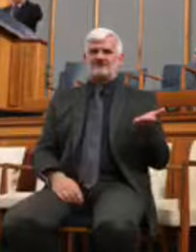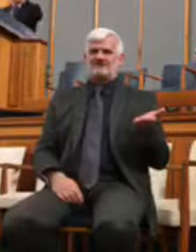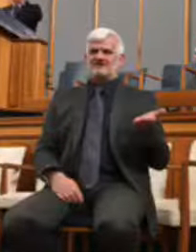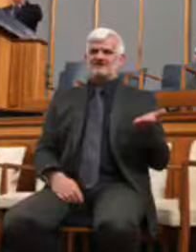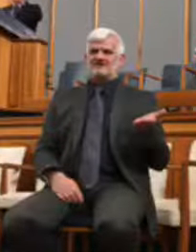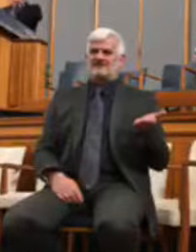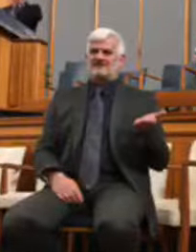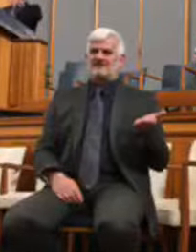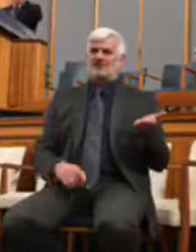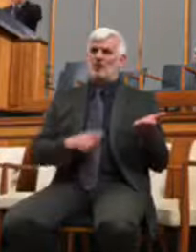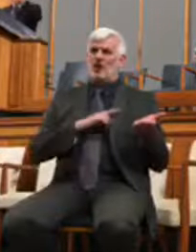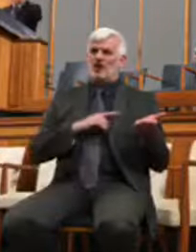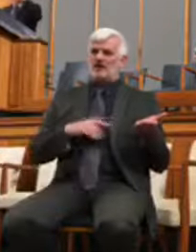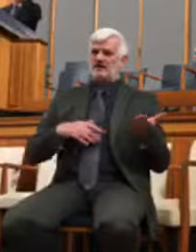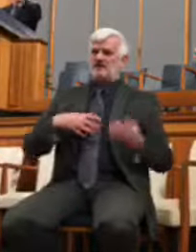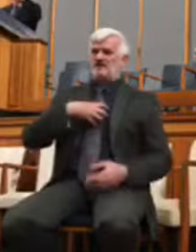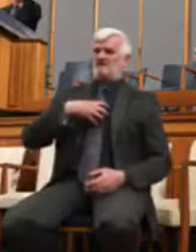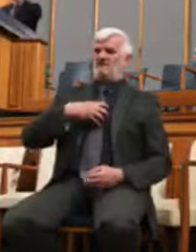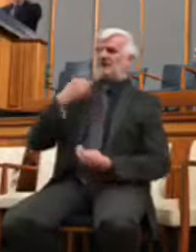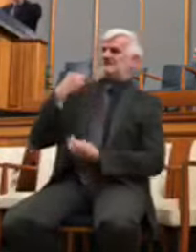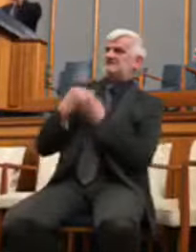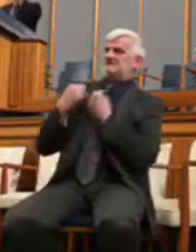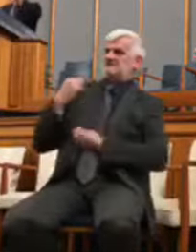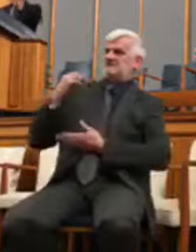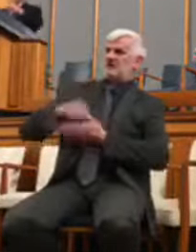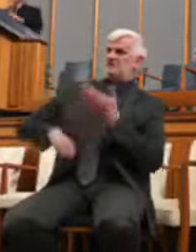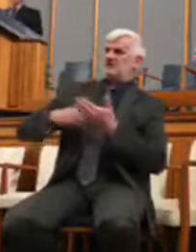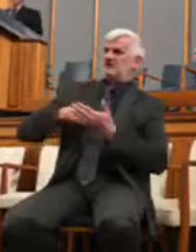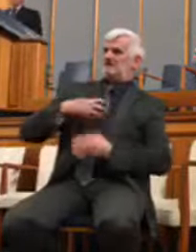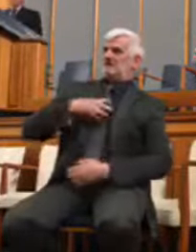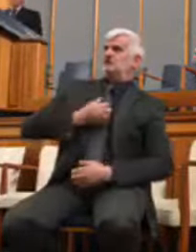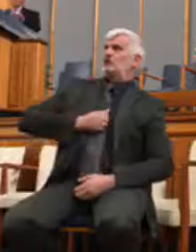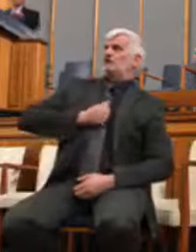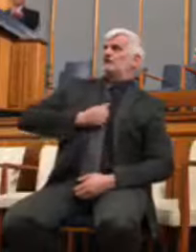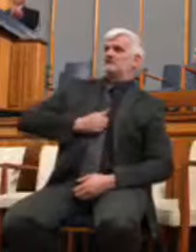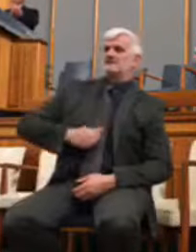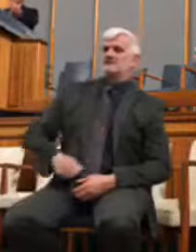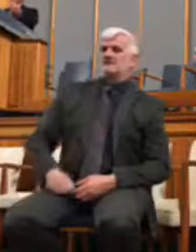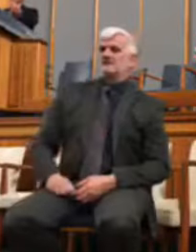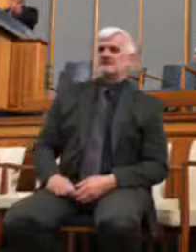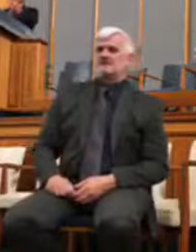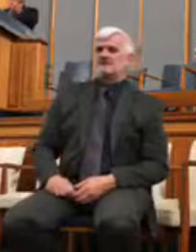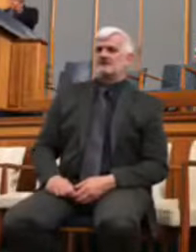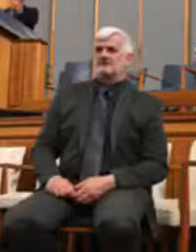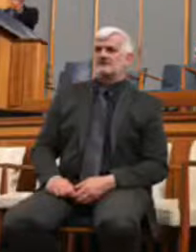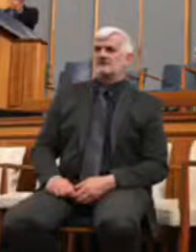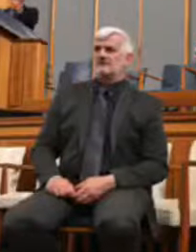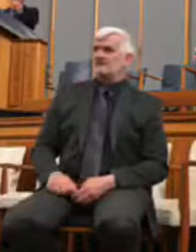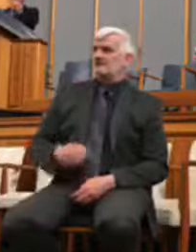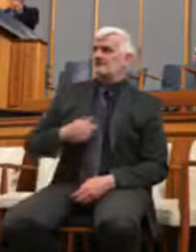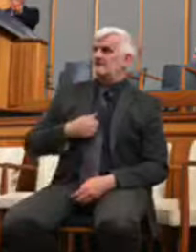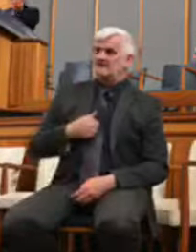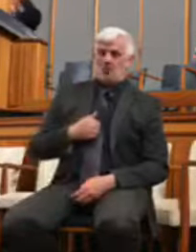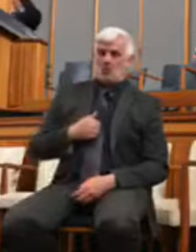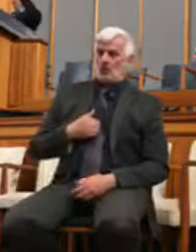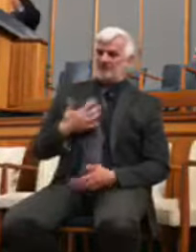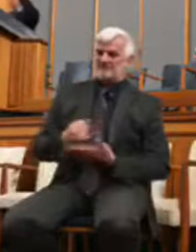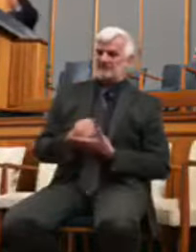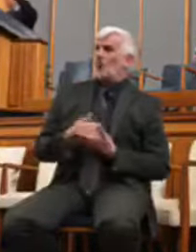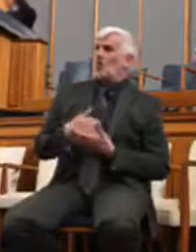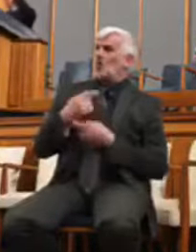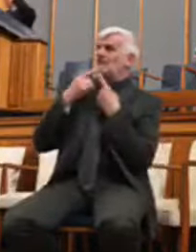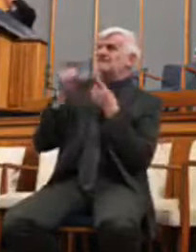judgment, the punishment on that present moment. I want to save my neck. I have done this. Then, oh